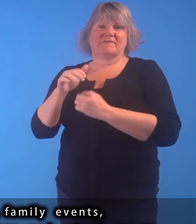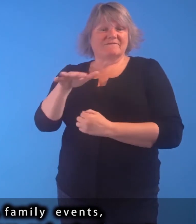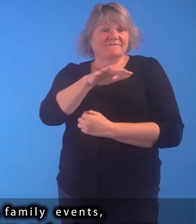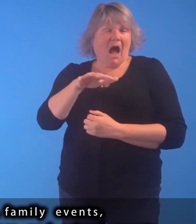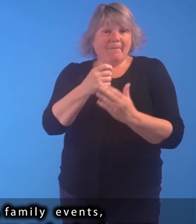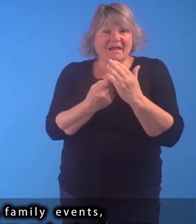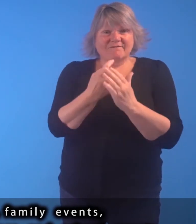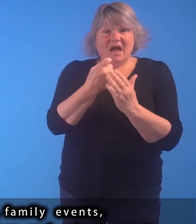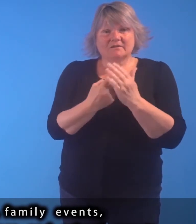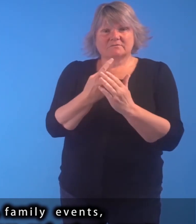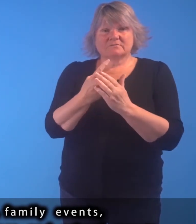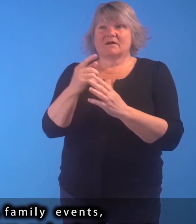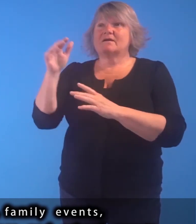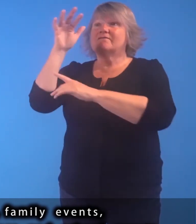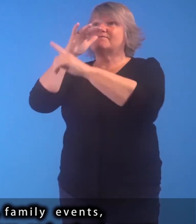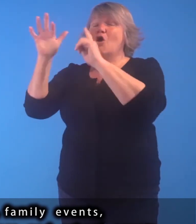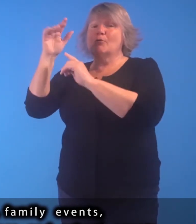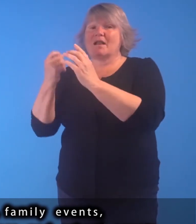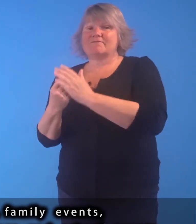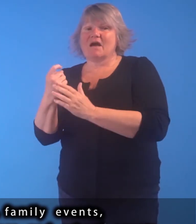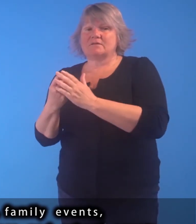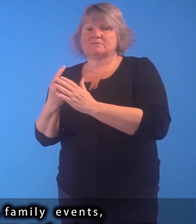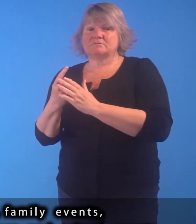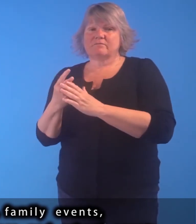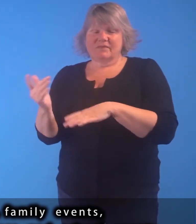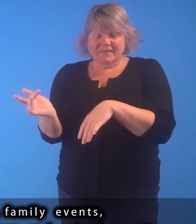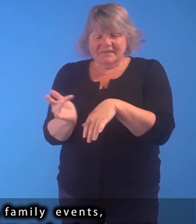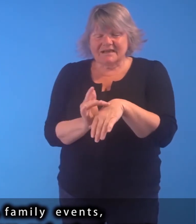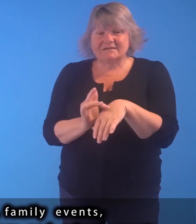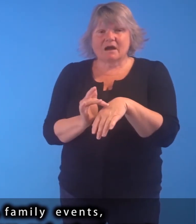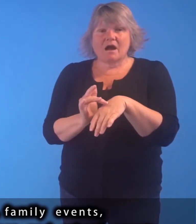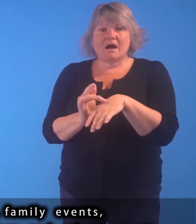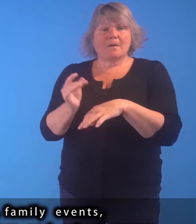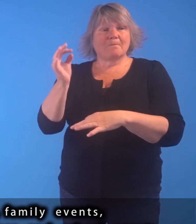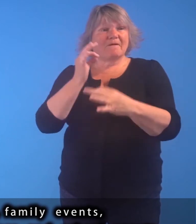of life at the castle was the very high quality of the food,